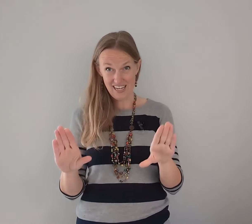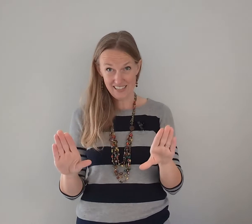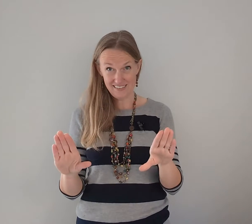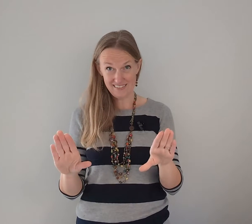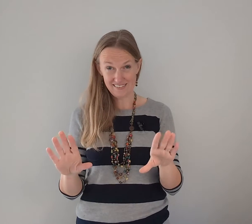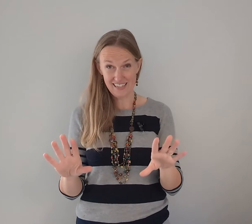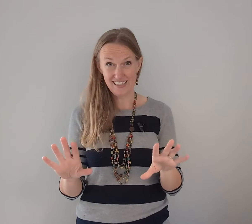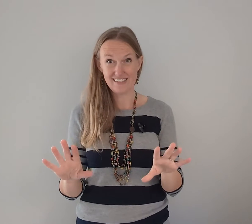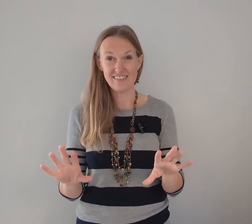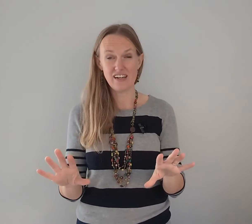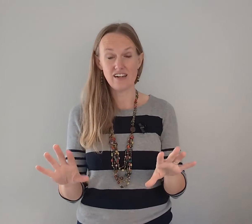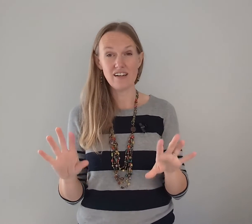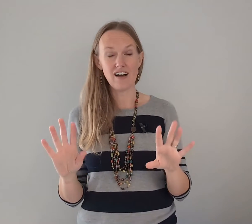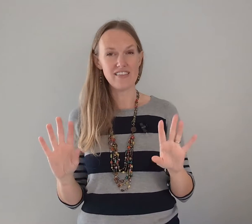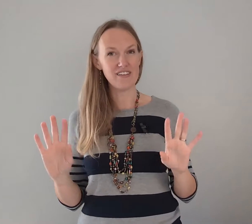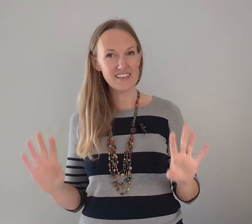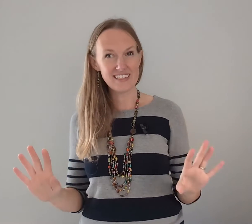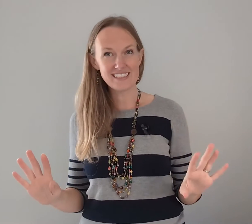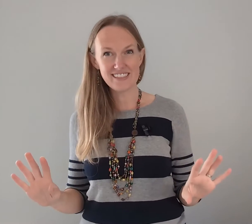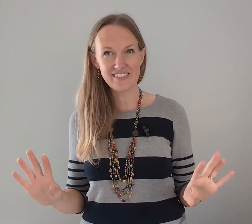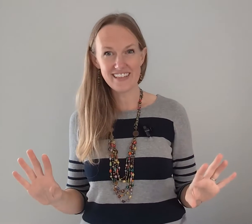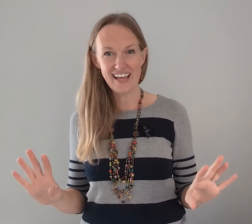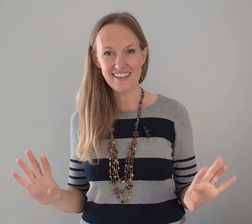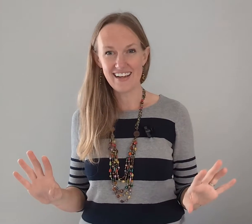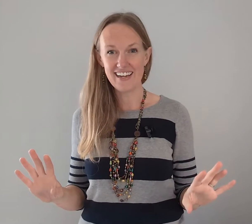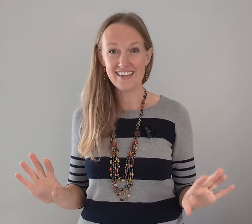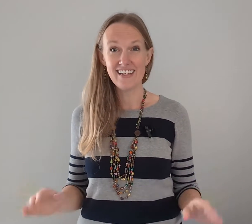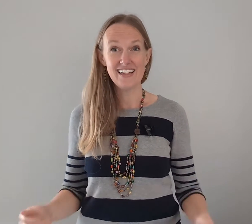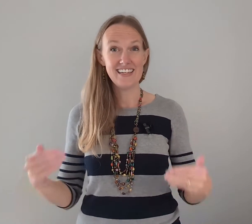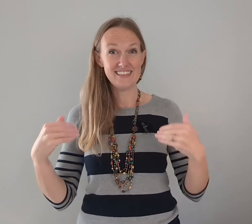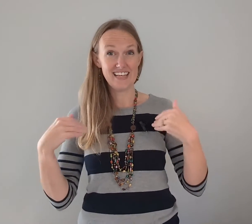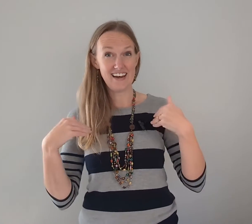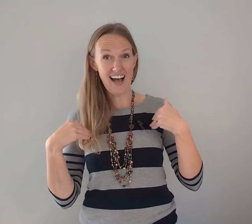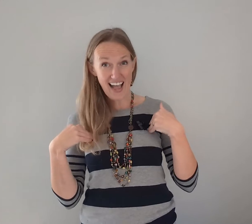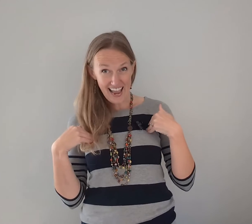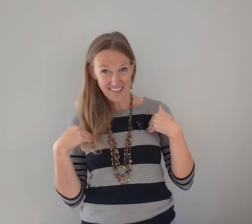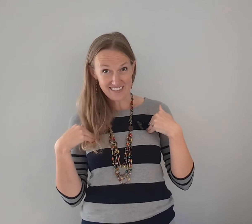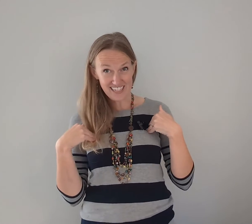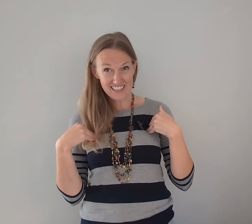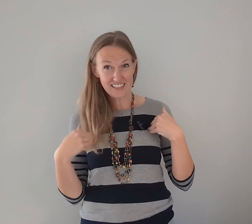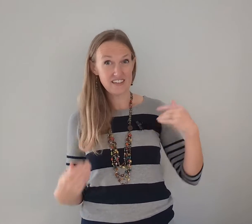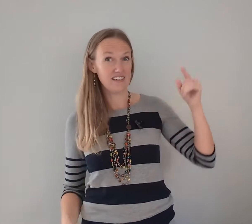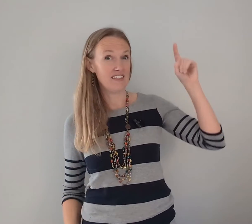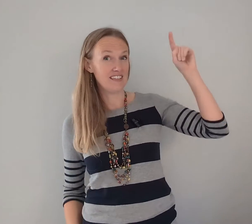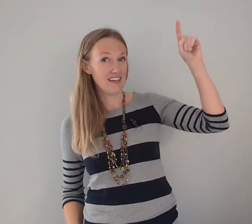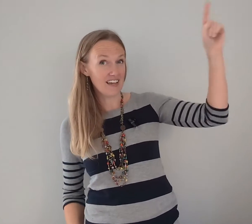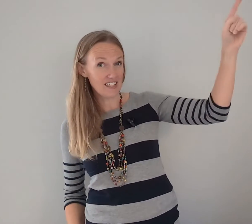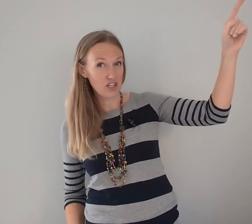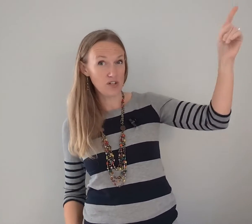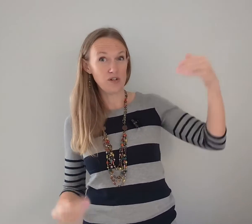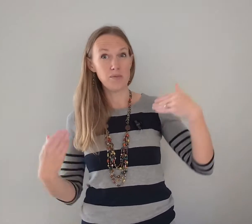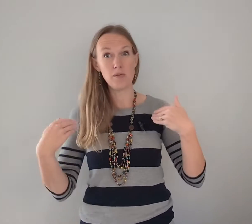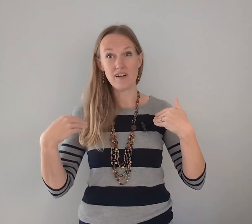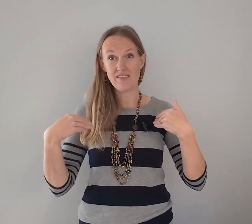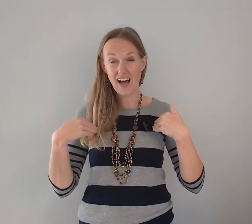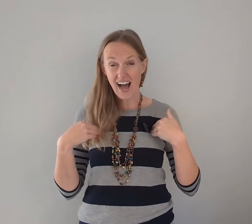done, right? The only thing that's different in that line is that I have done. Not you, but what I